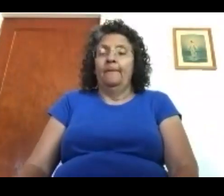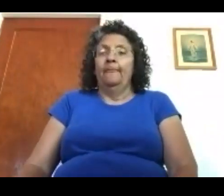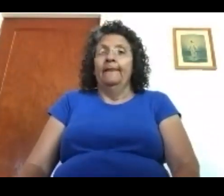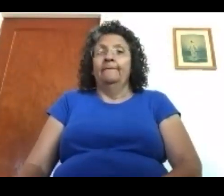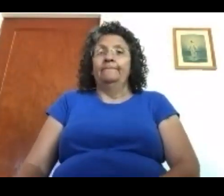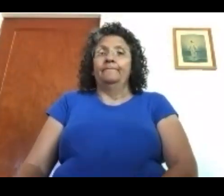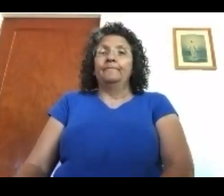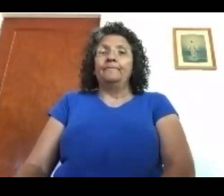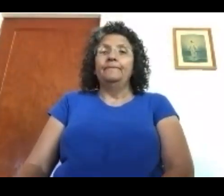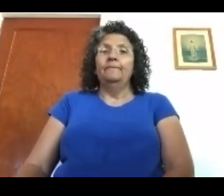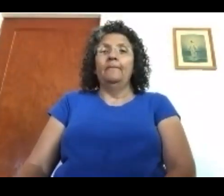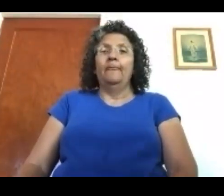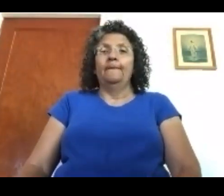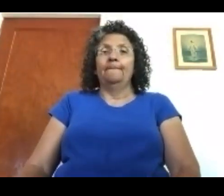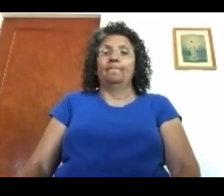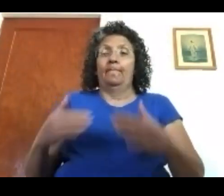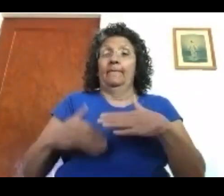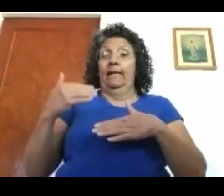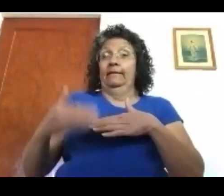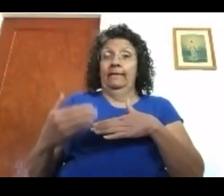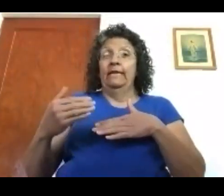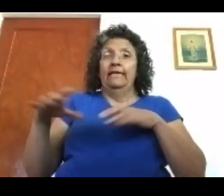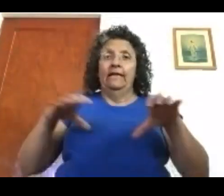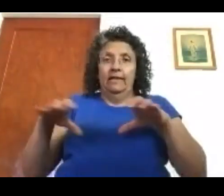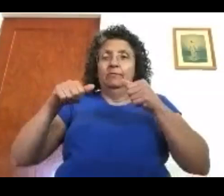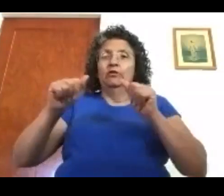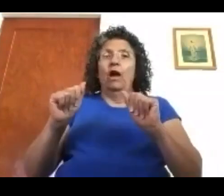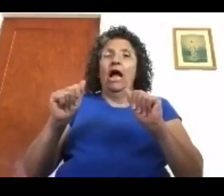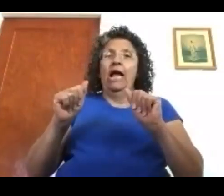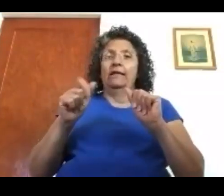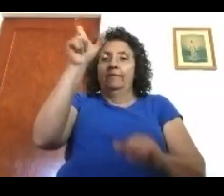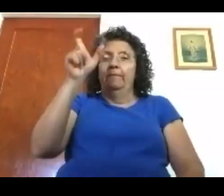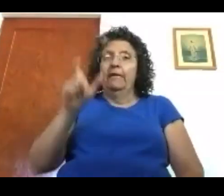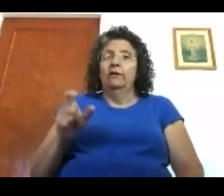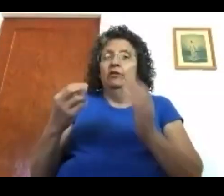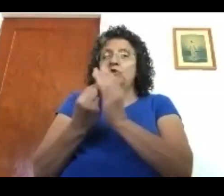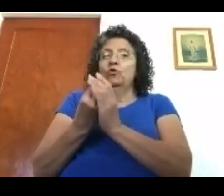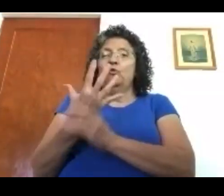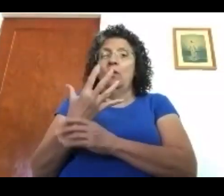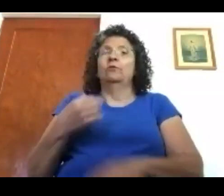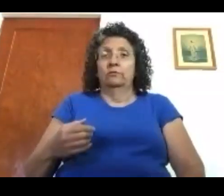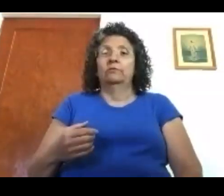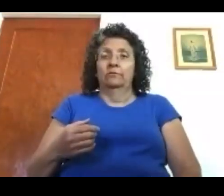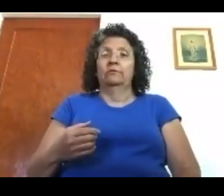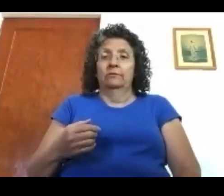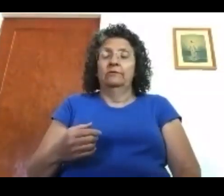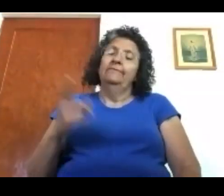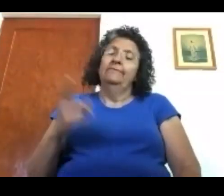The next one I'm going to try is from the middle column. It says grow, because of course seeds are for